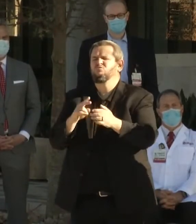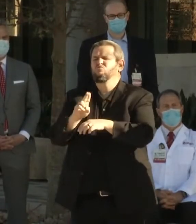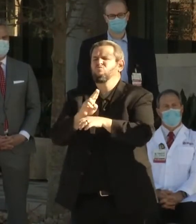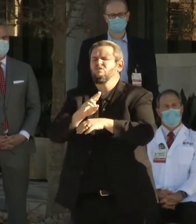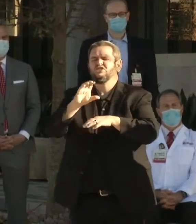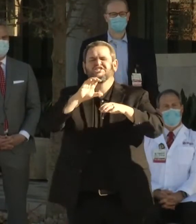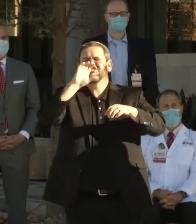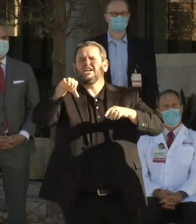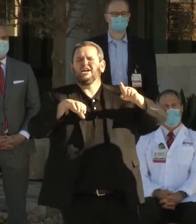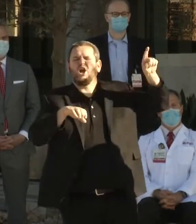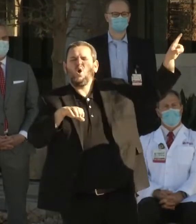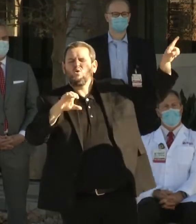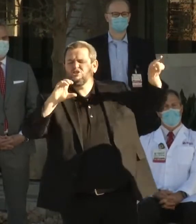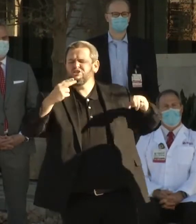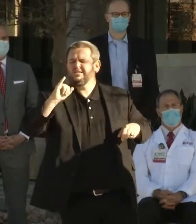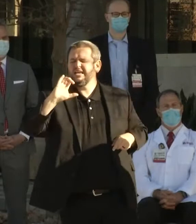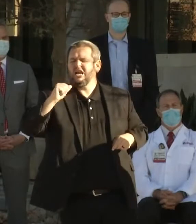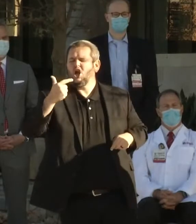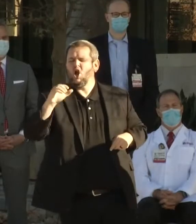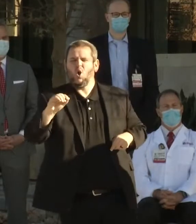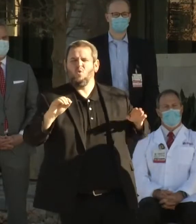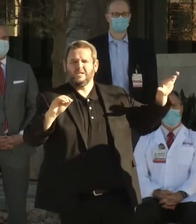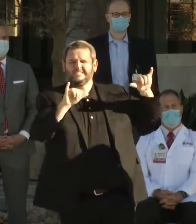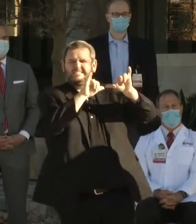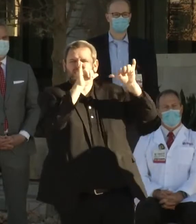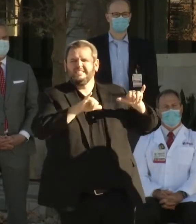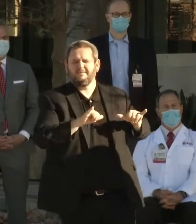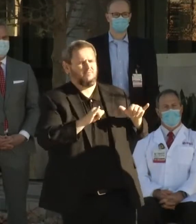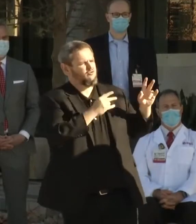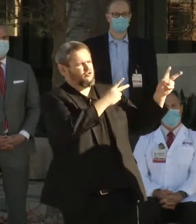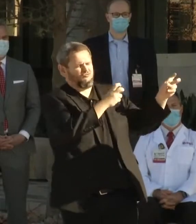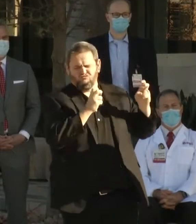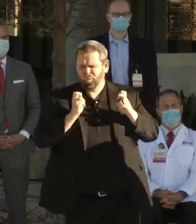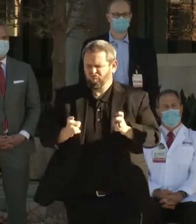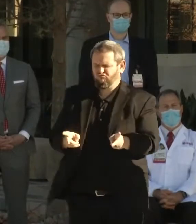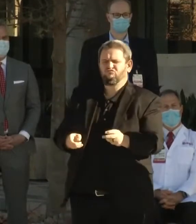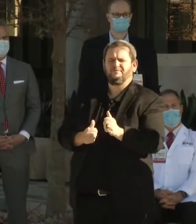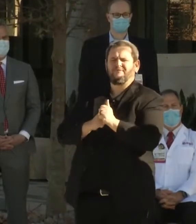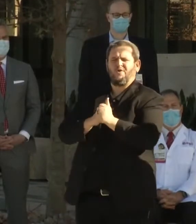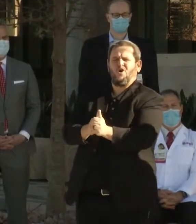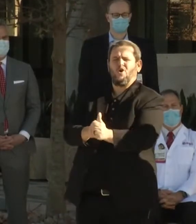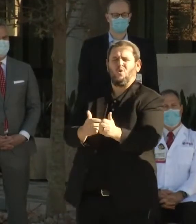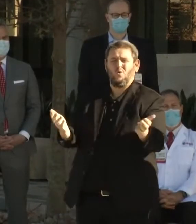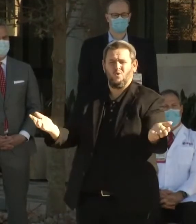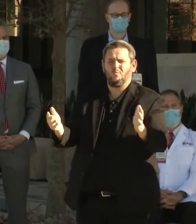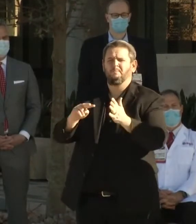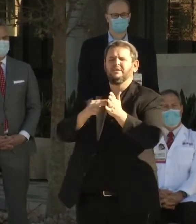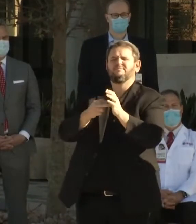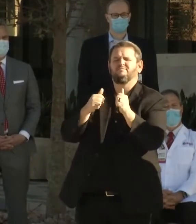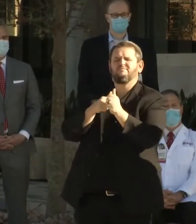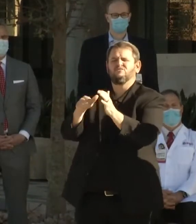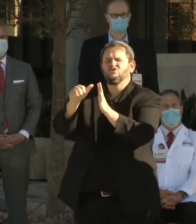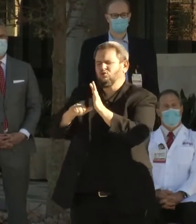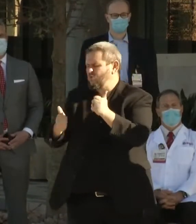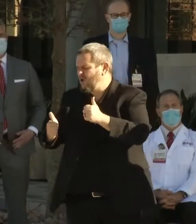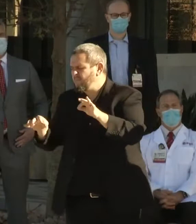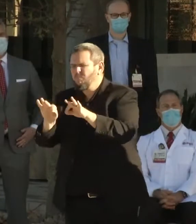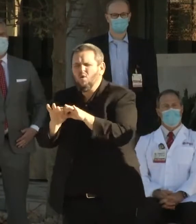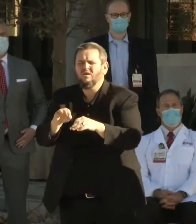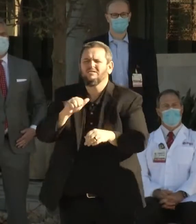for how to triage different surgeries to figure out which ones are necessary during a